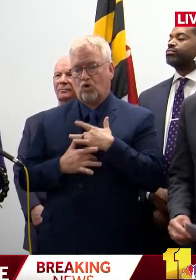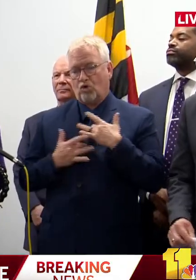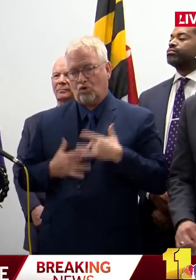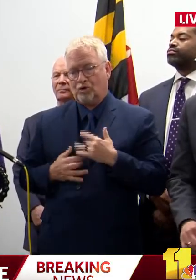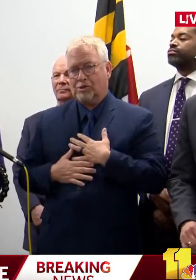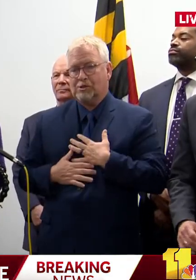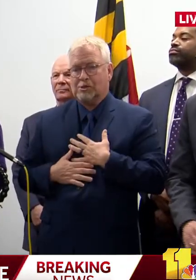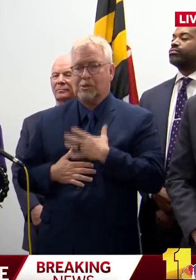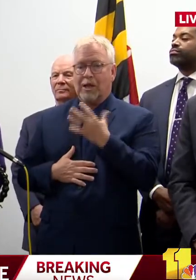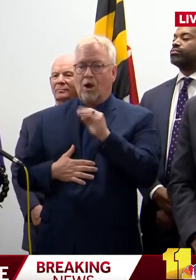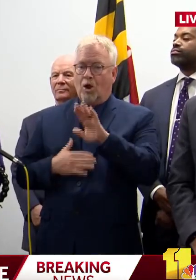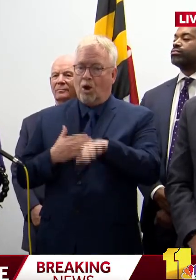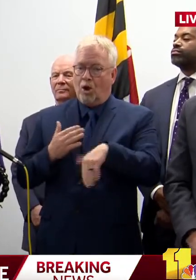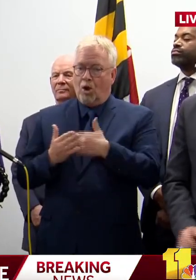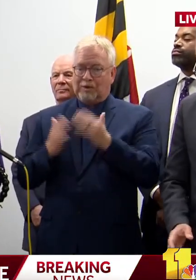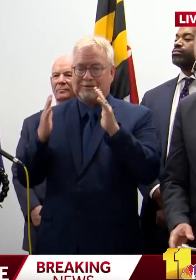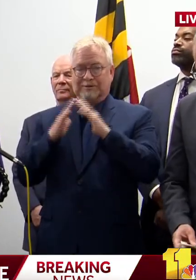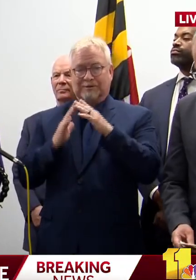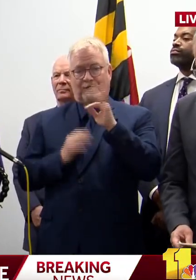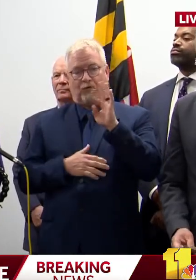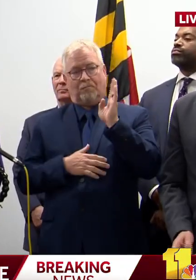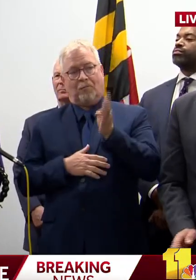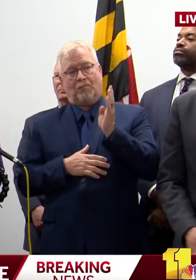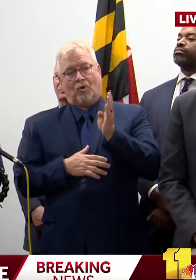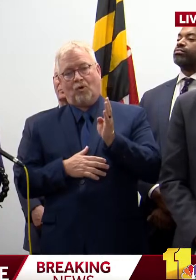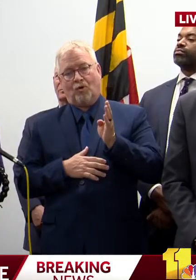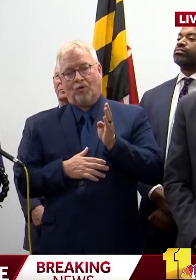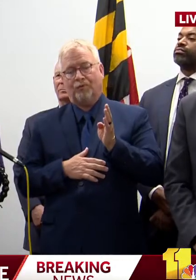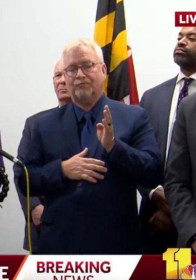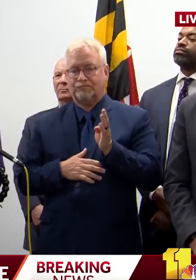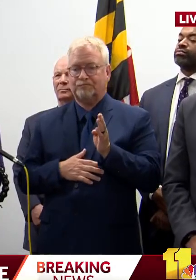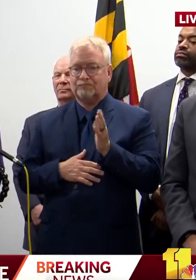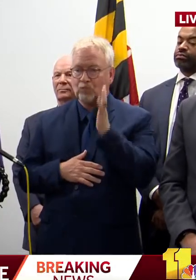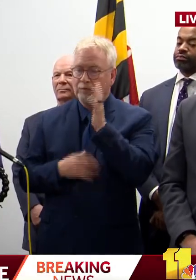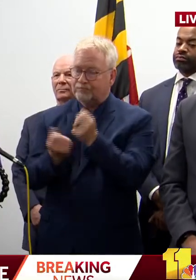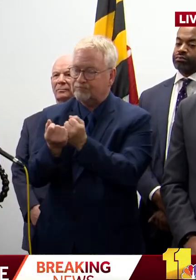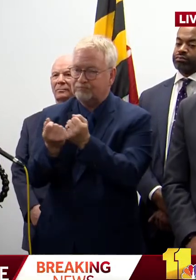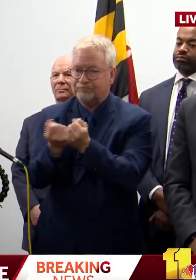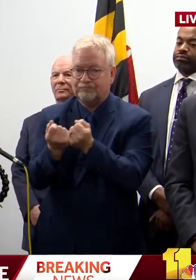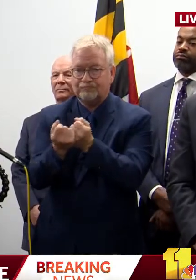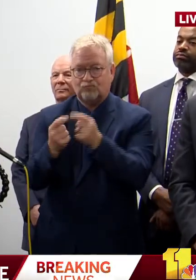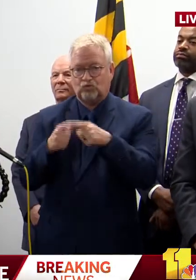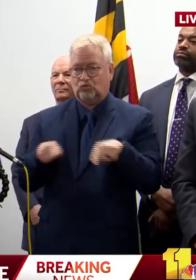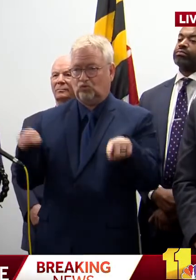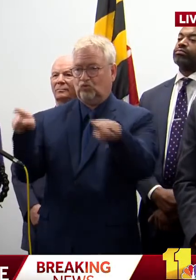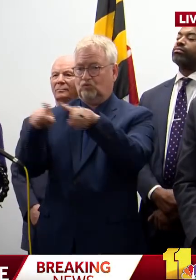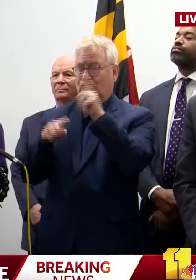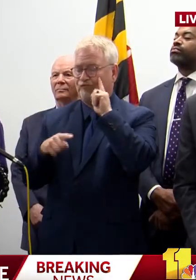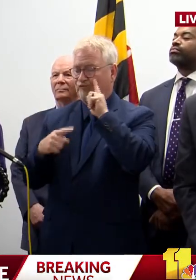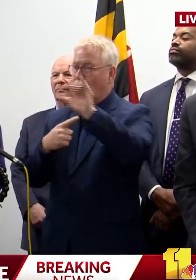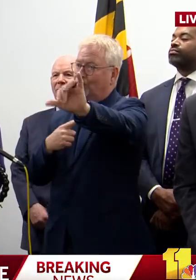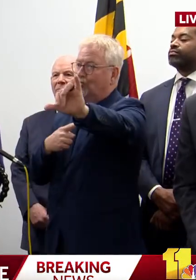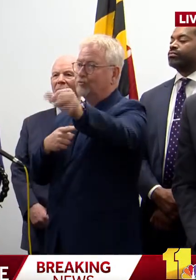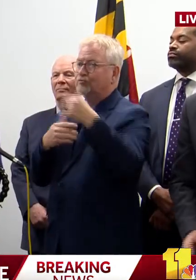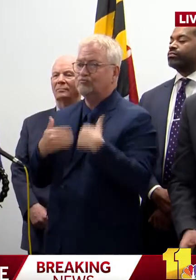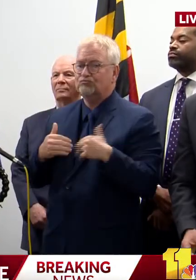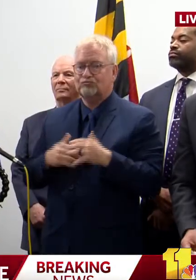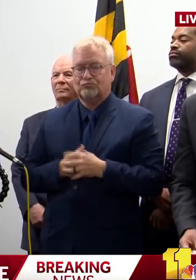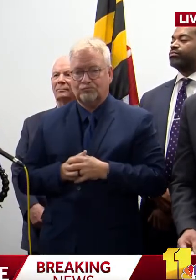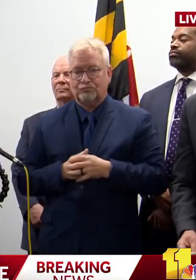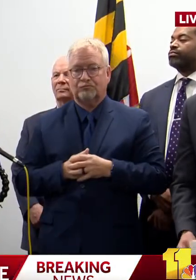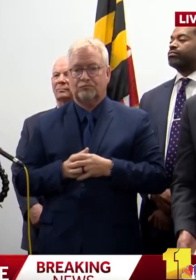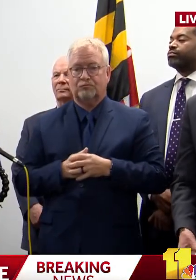the entire city of Baltimore is with you and will be with you forever. To every first